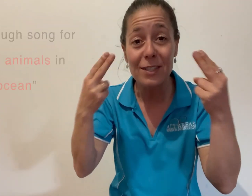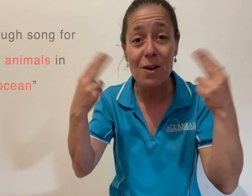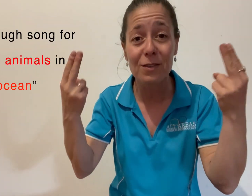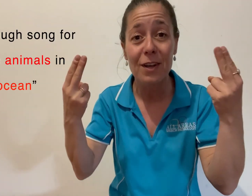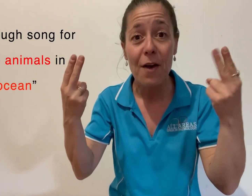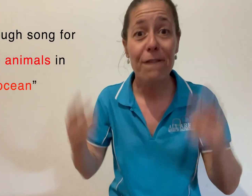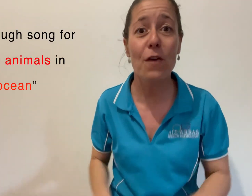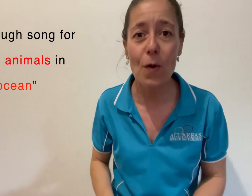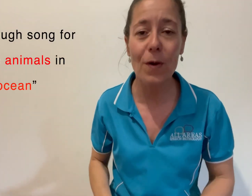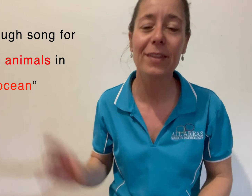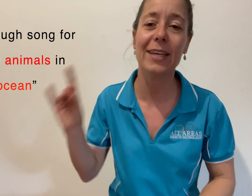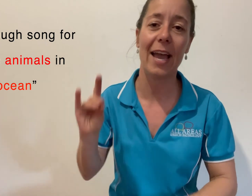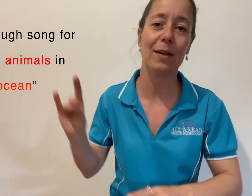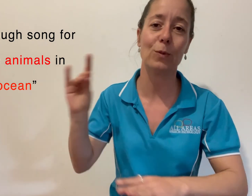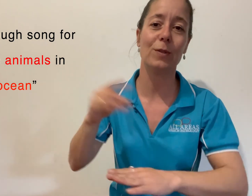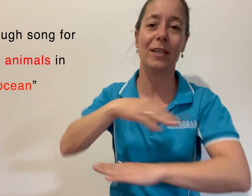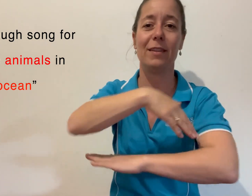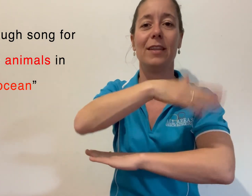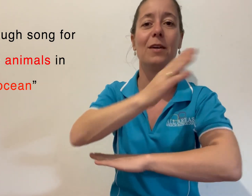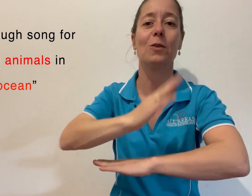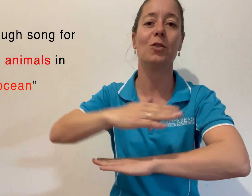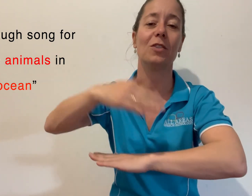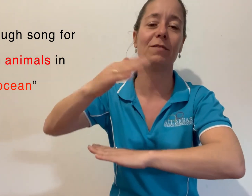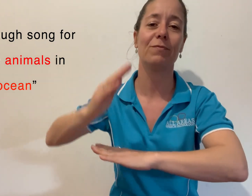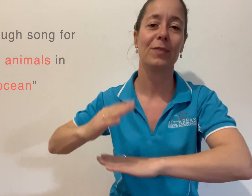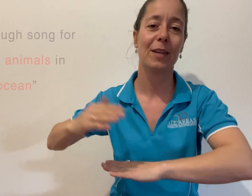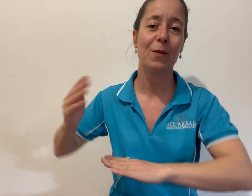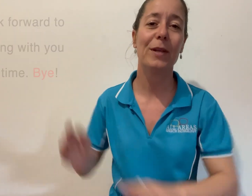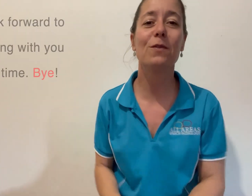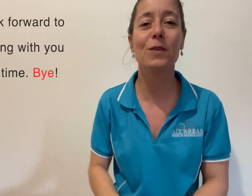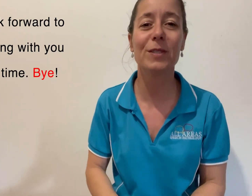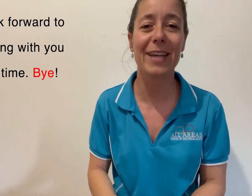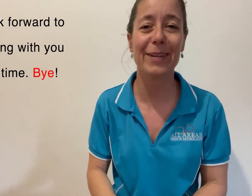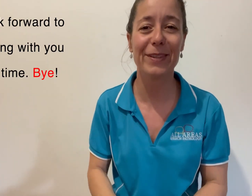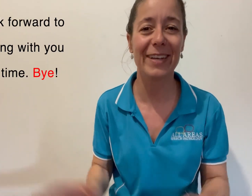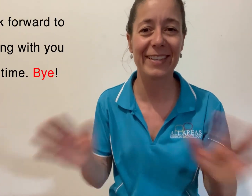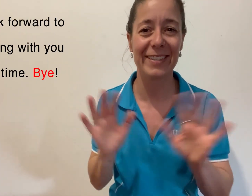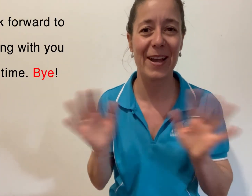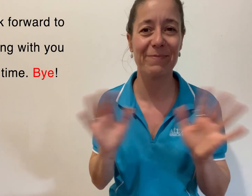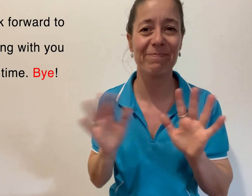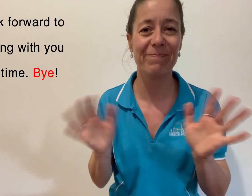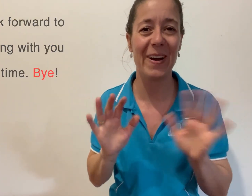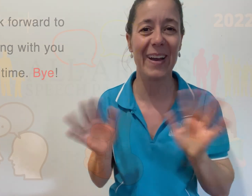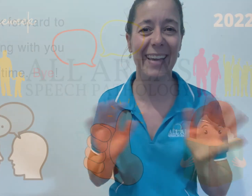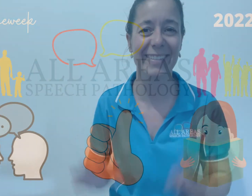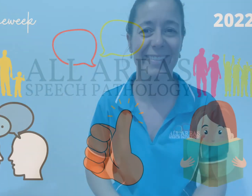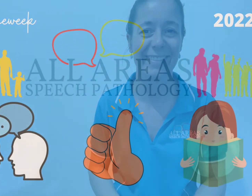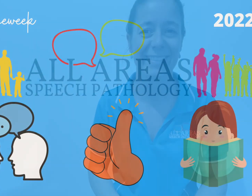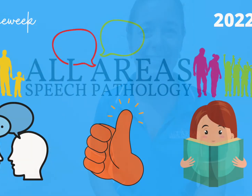song for the animals in the ocean. We look forward to signing with you next time. Bye.